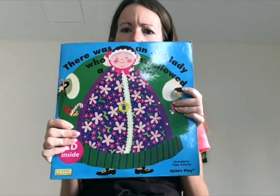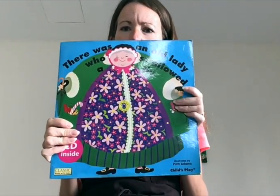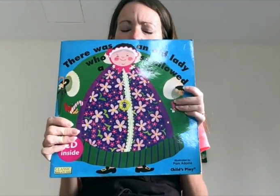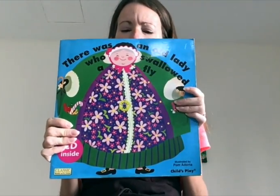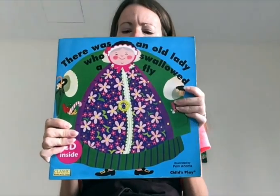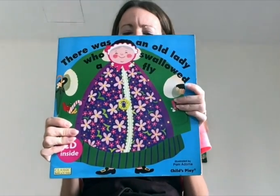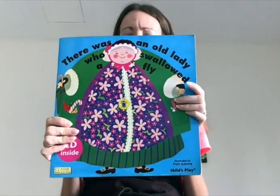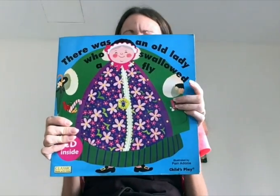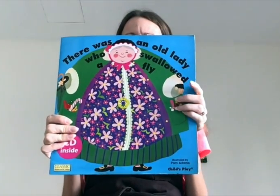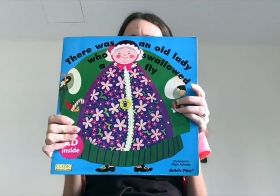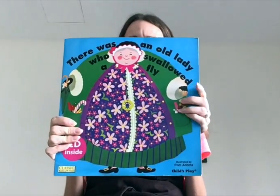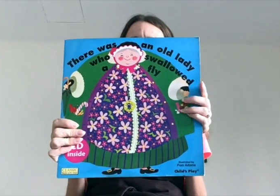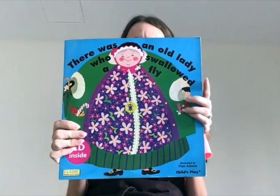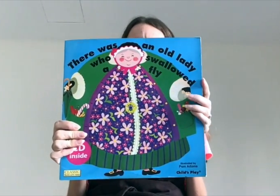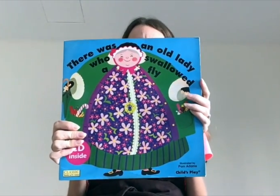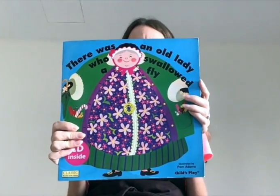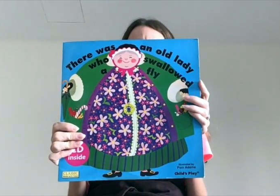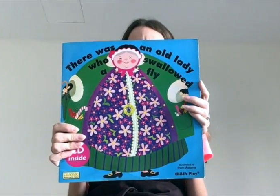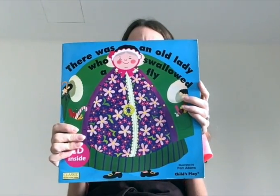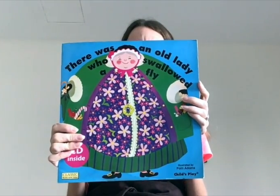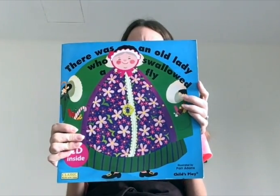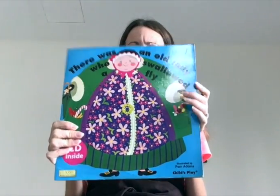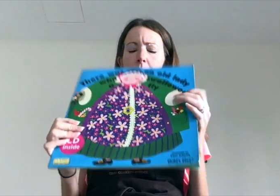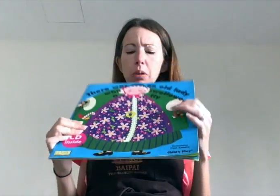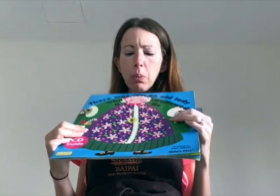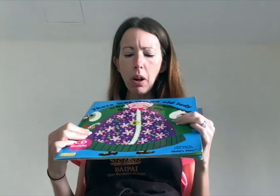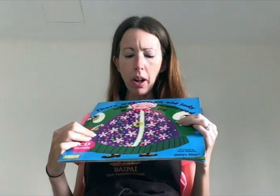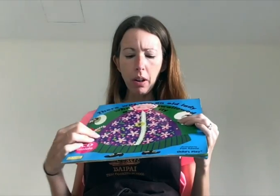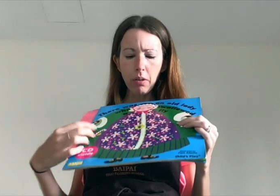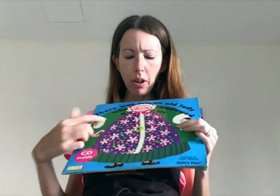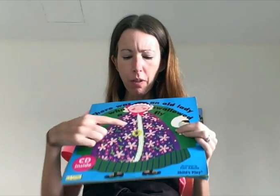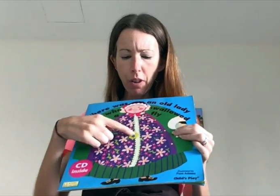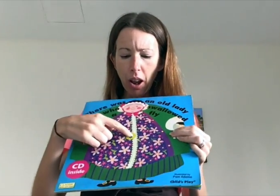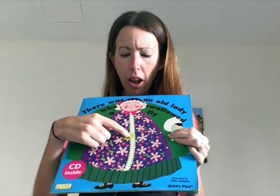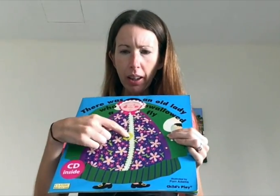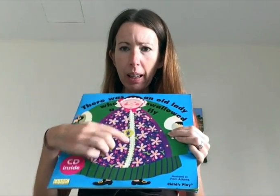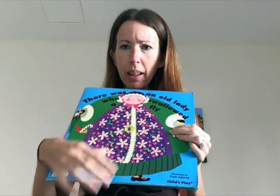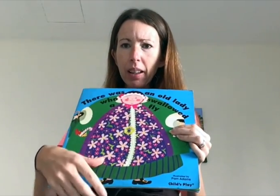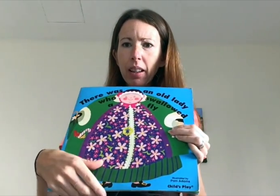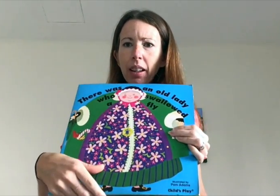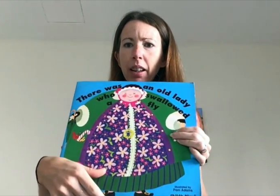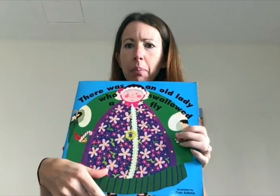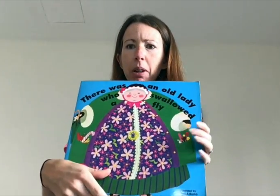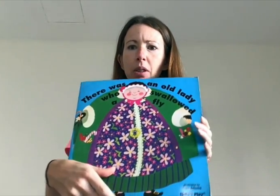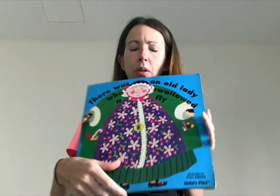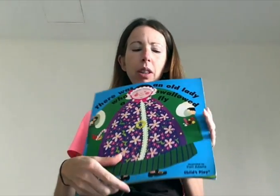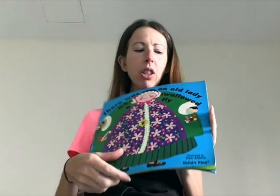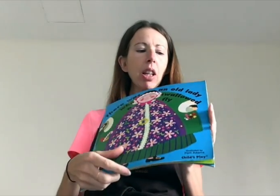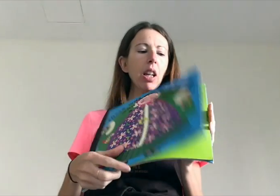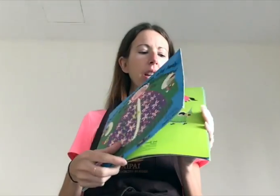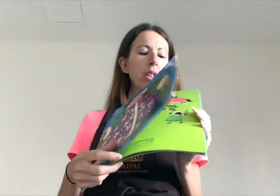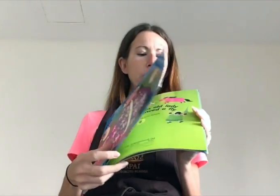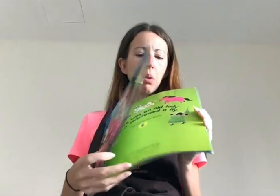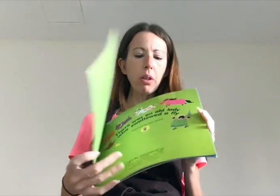It's the little lady who swallowed a fly. And in my story, she swallowed a